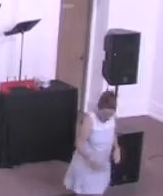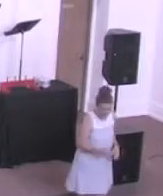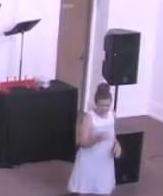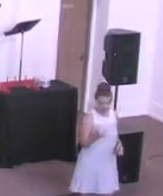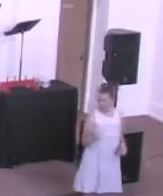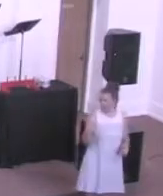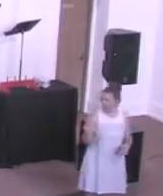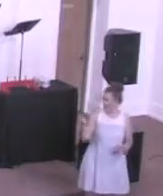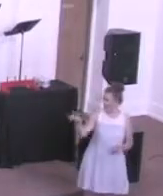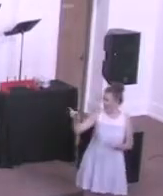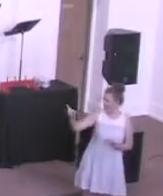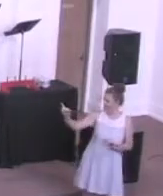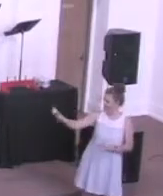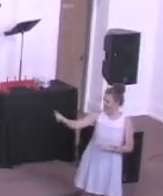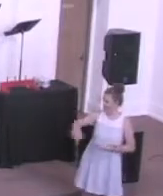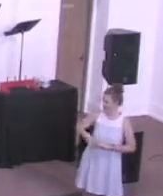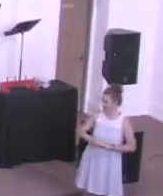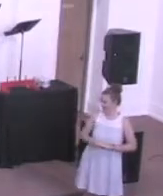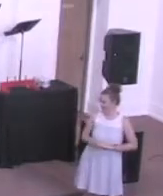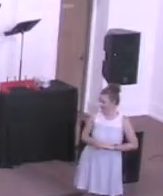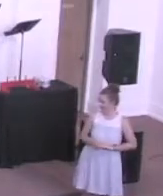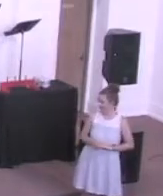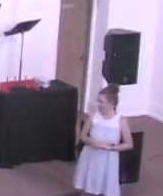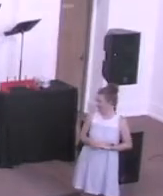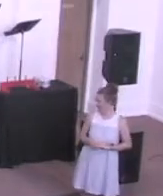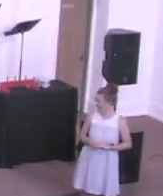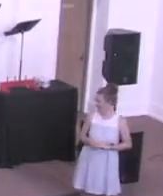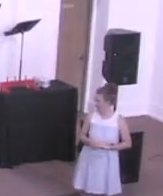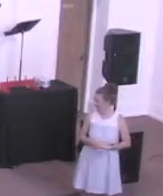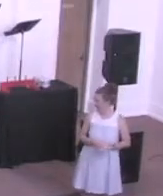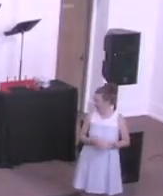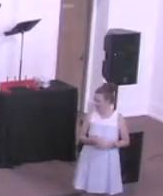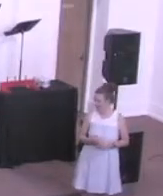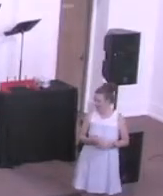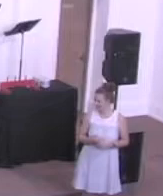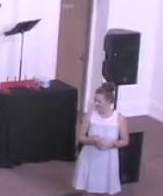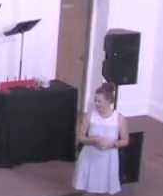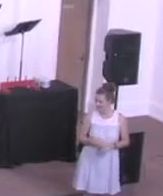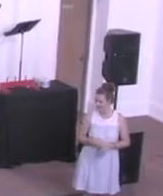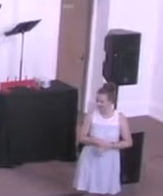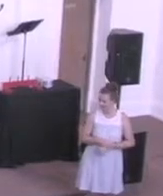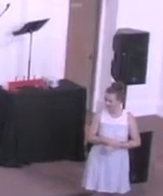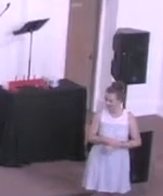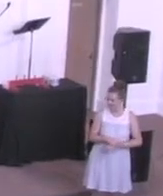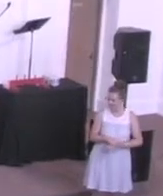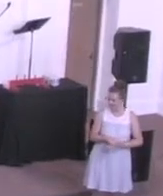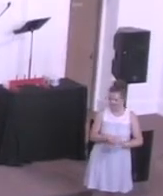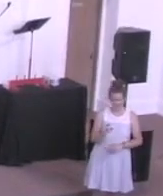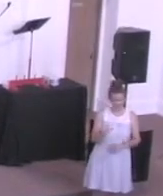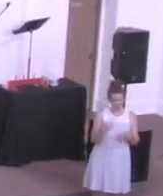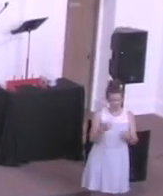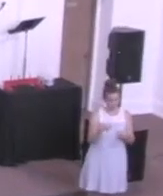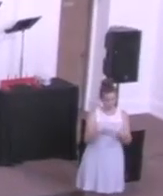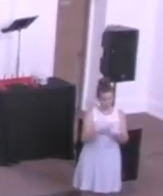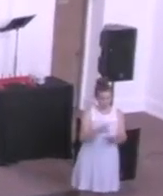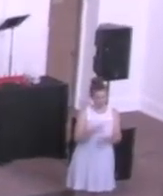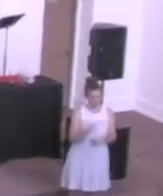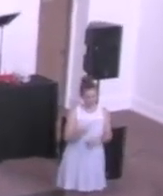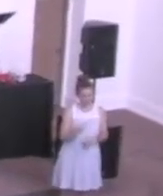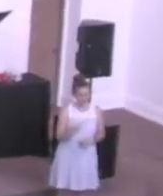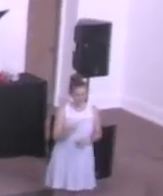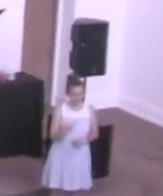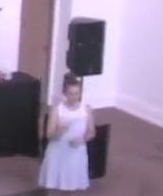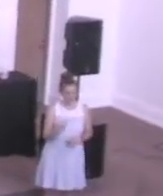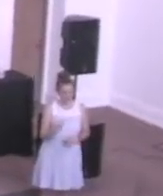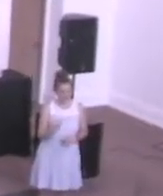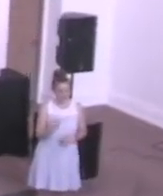eh? You good? Well, go ahead. You don't know where the bathroom is? She'll show you. Hallelujah. Just got to make room for